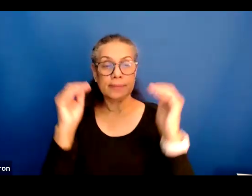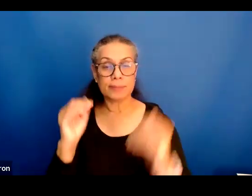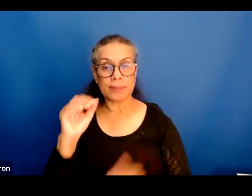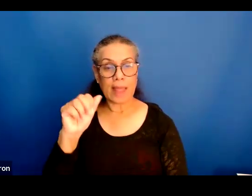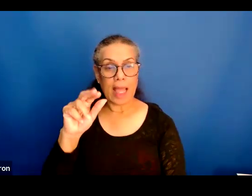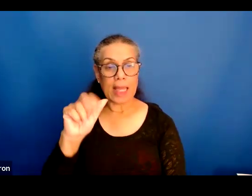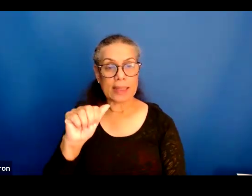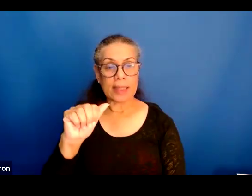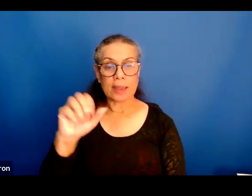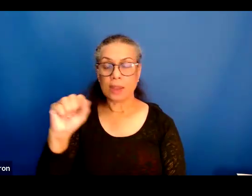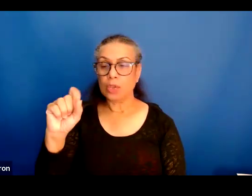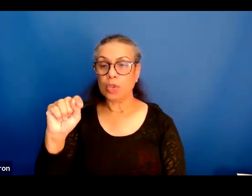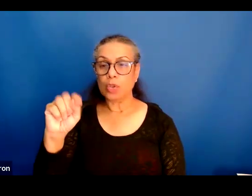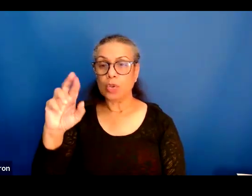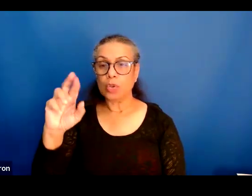Stranger Golden.